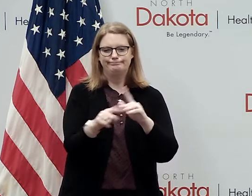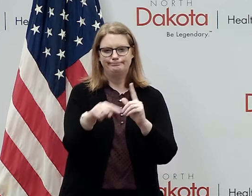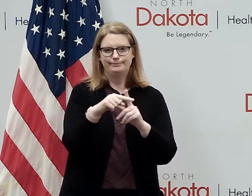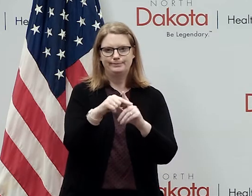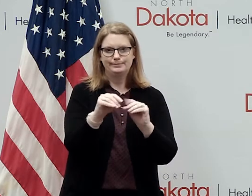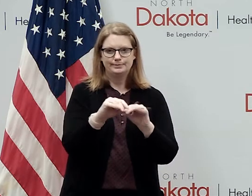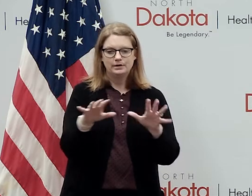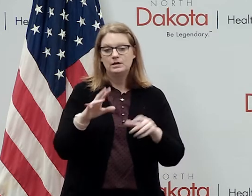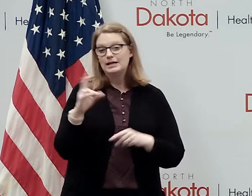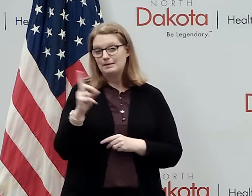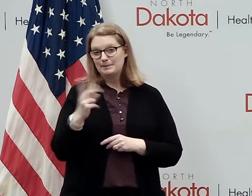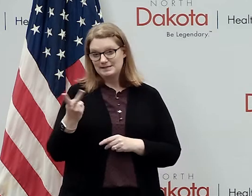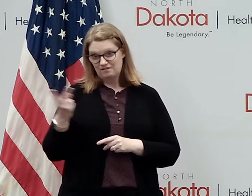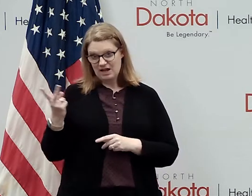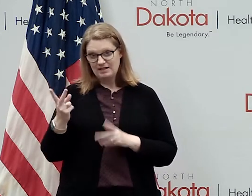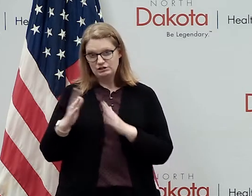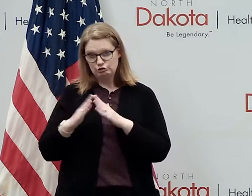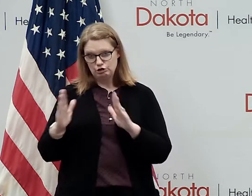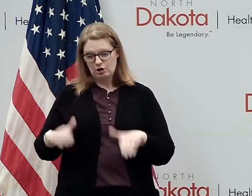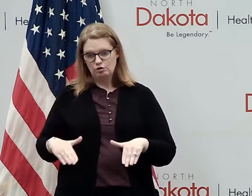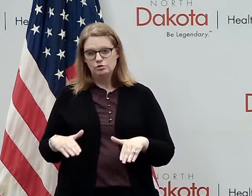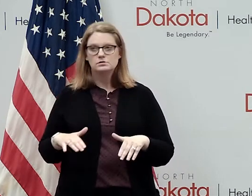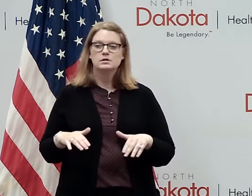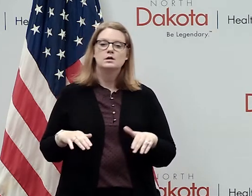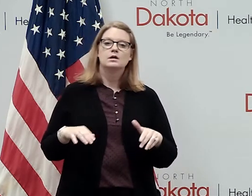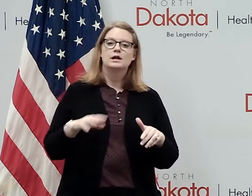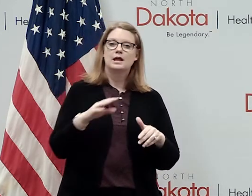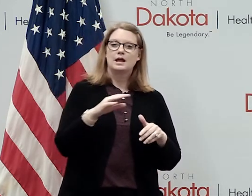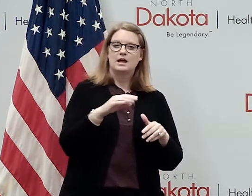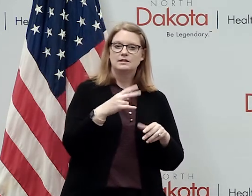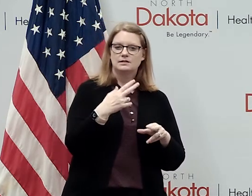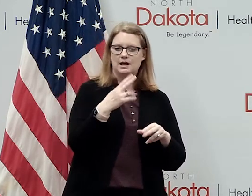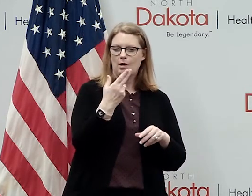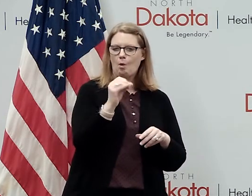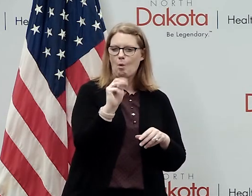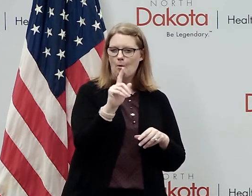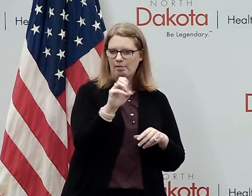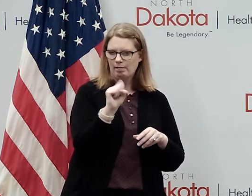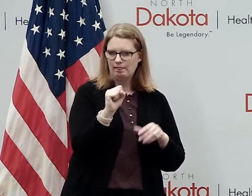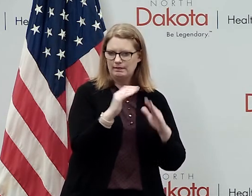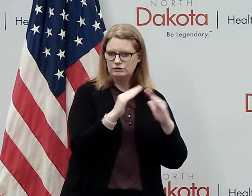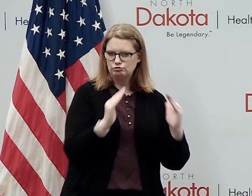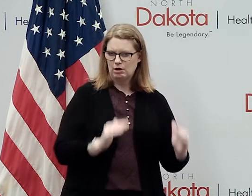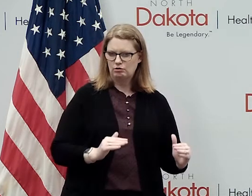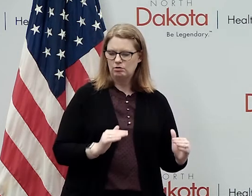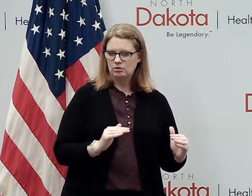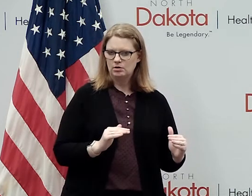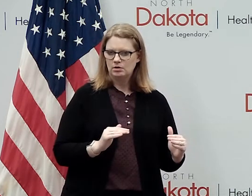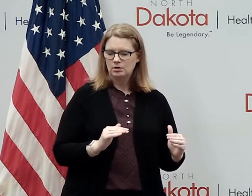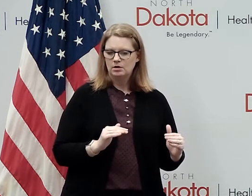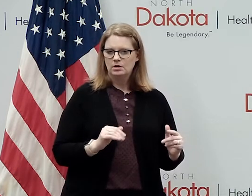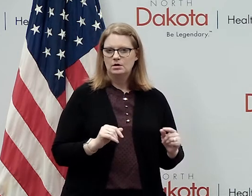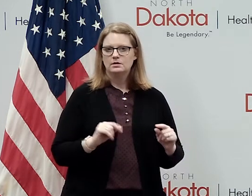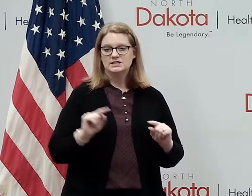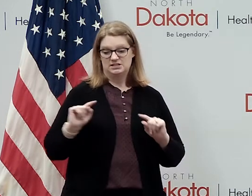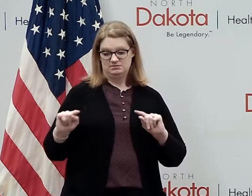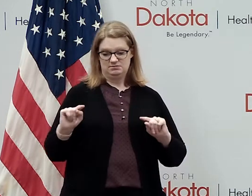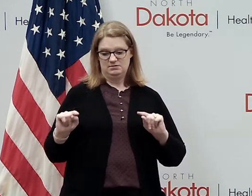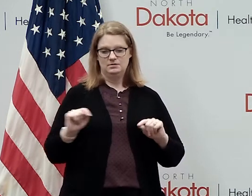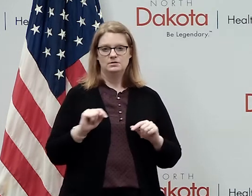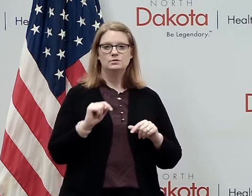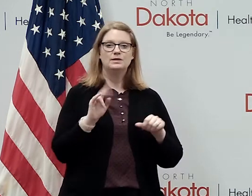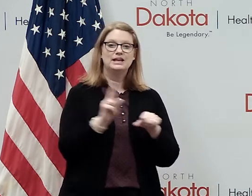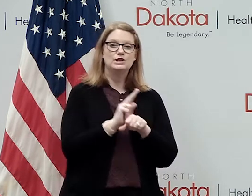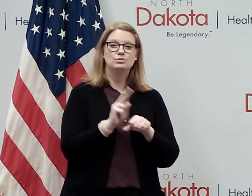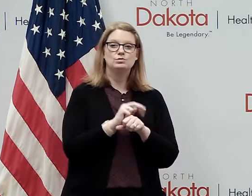domestic violence shelters and homeless shelters. We actively used 4 of the 8